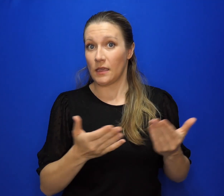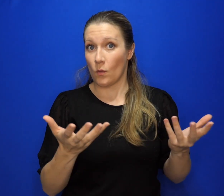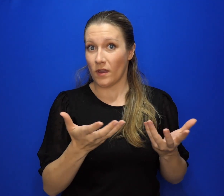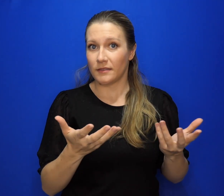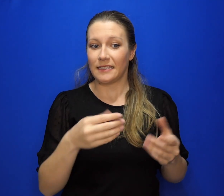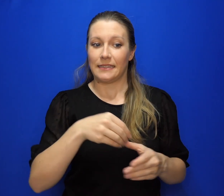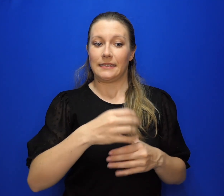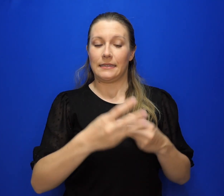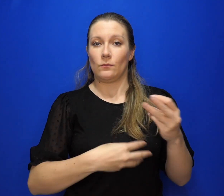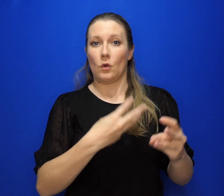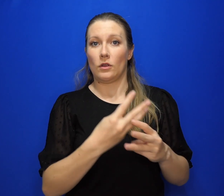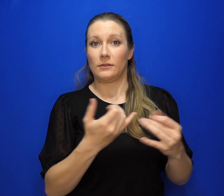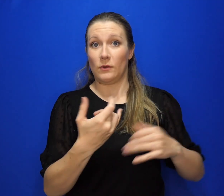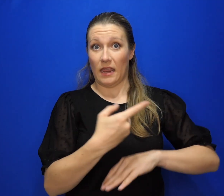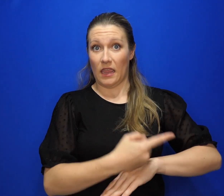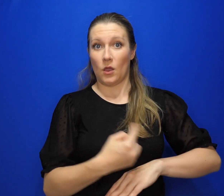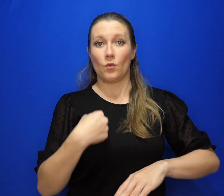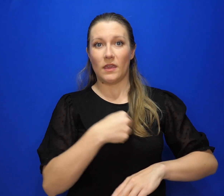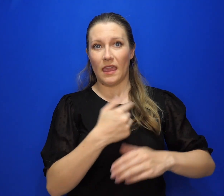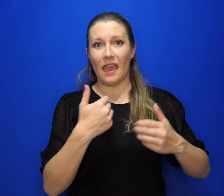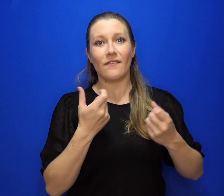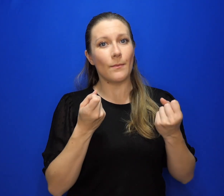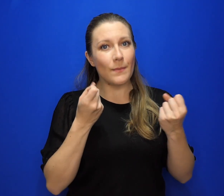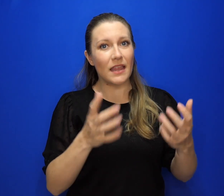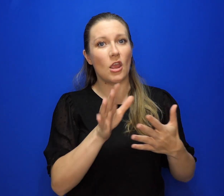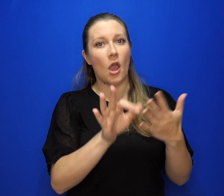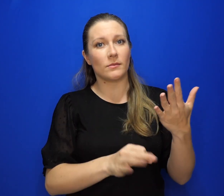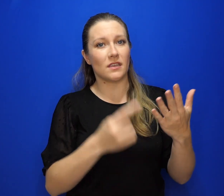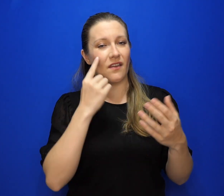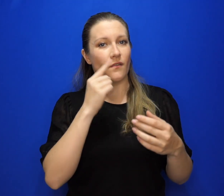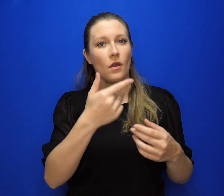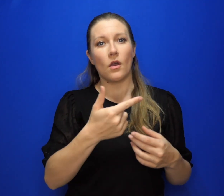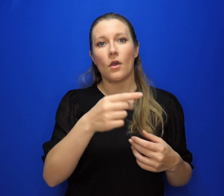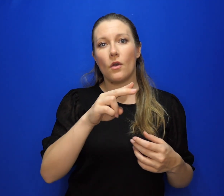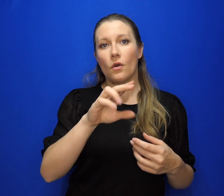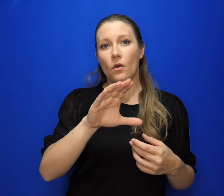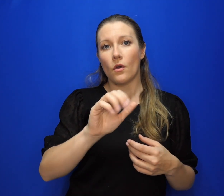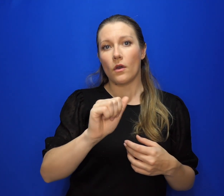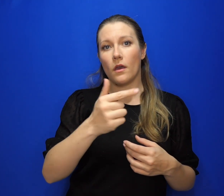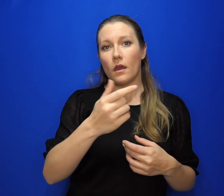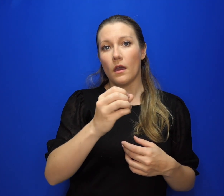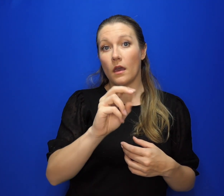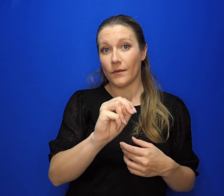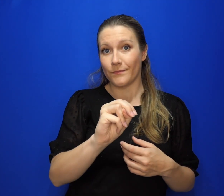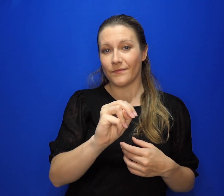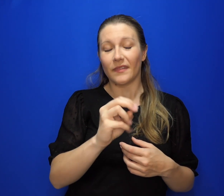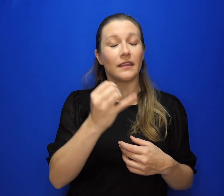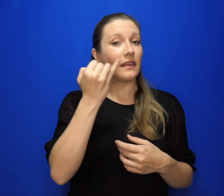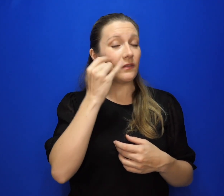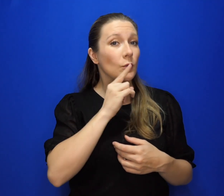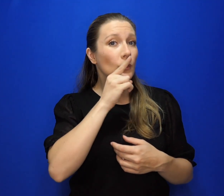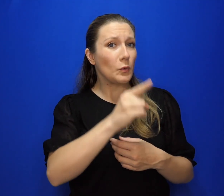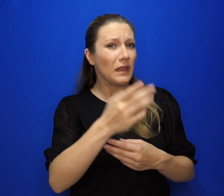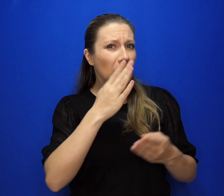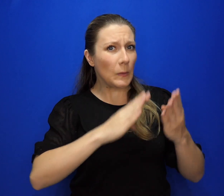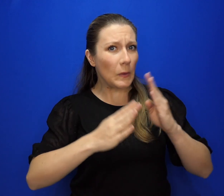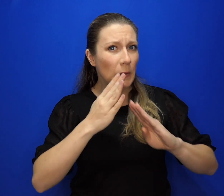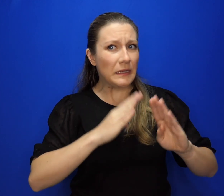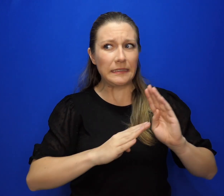we have multiple options for glucagon. Yeah. And if you really were worried and you really didn't see movement on that glucose graph, and you did